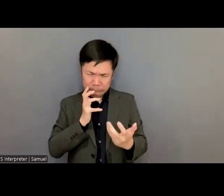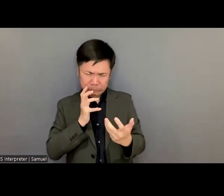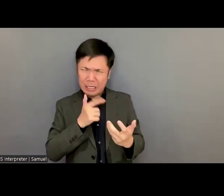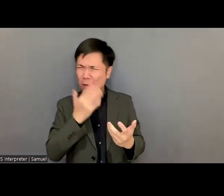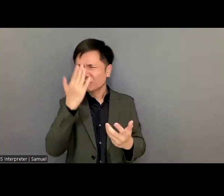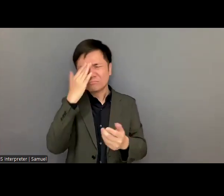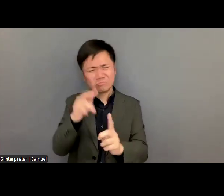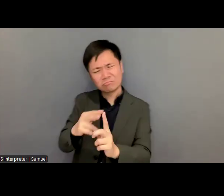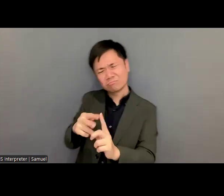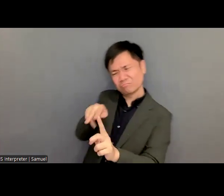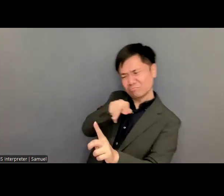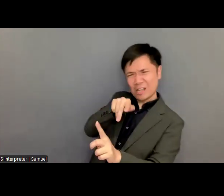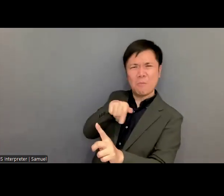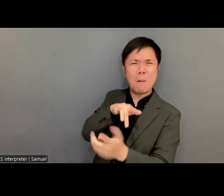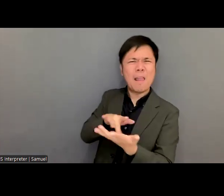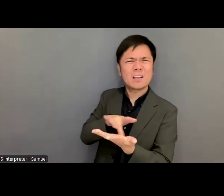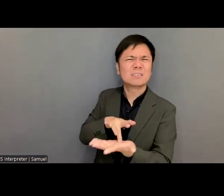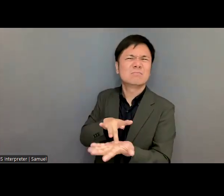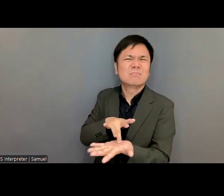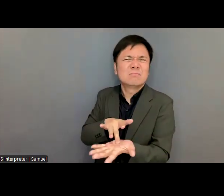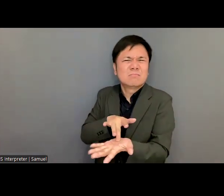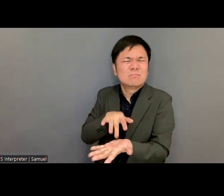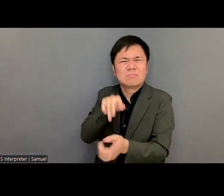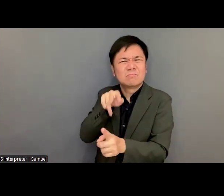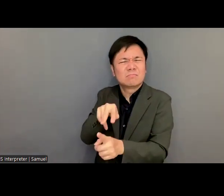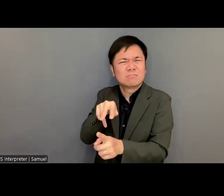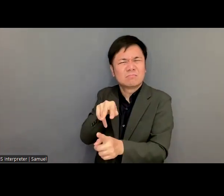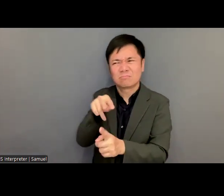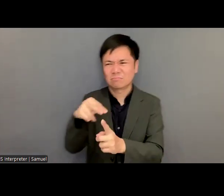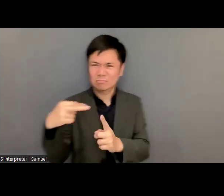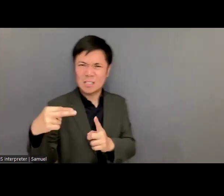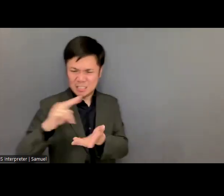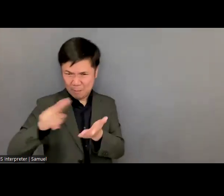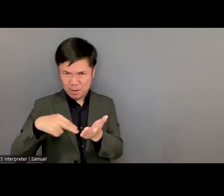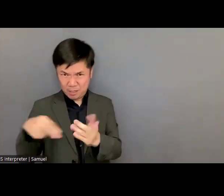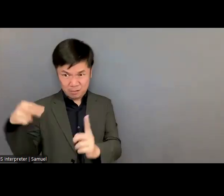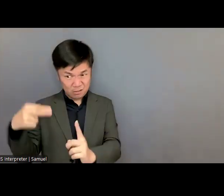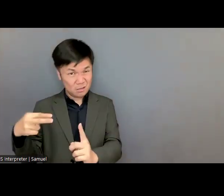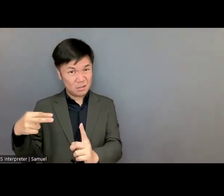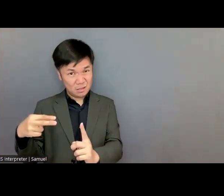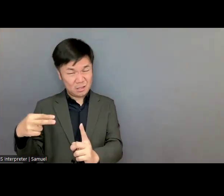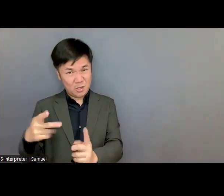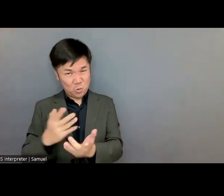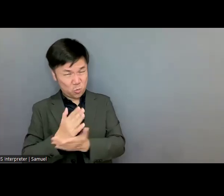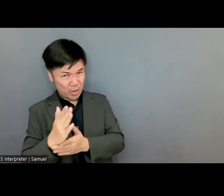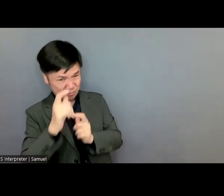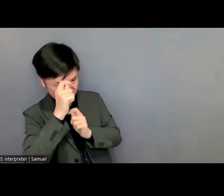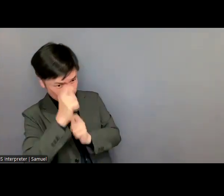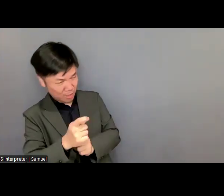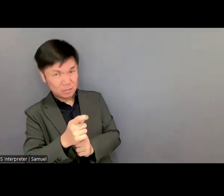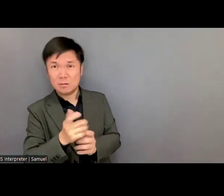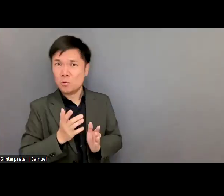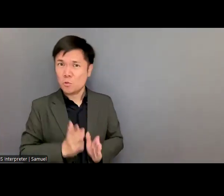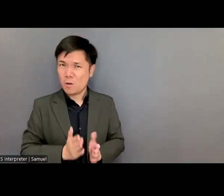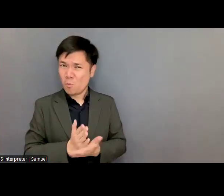approach. So the government, on the one hand, we are talking about CRPD, we're talking about human right based approach. But